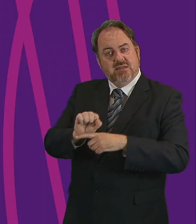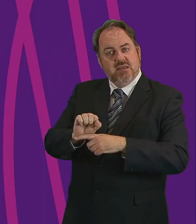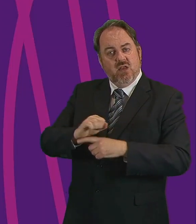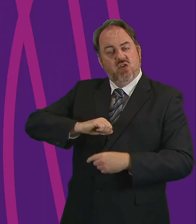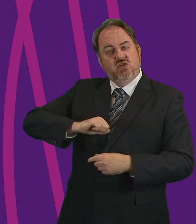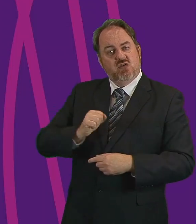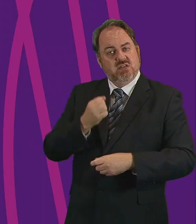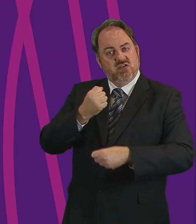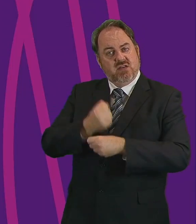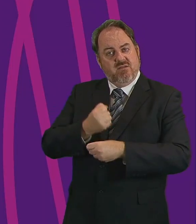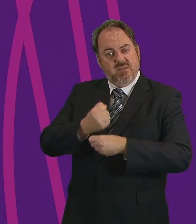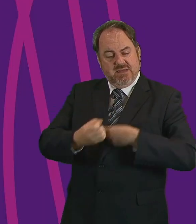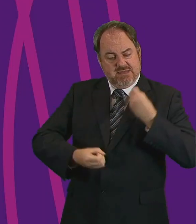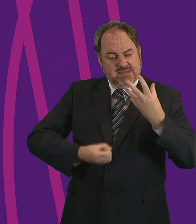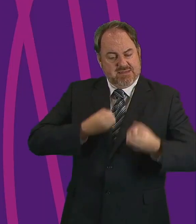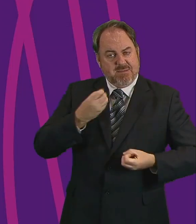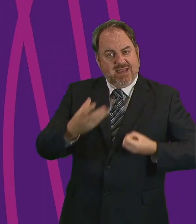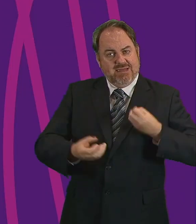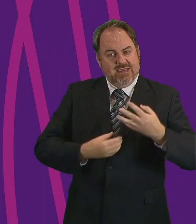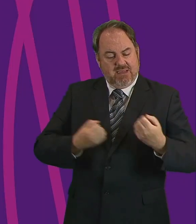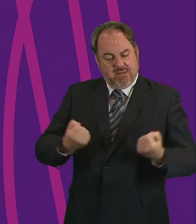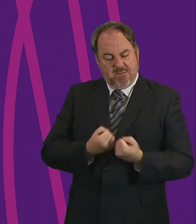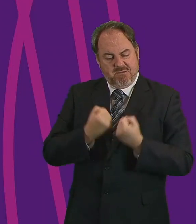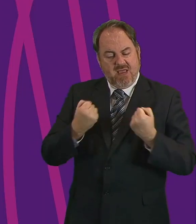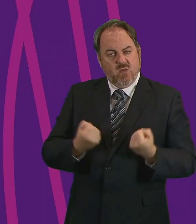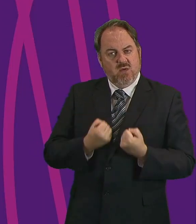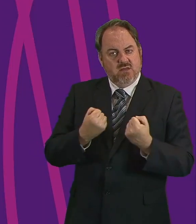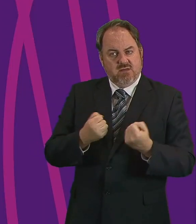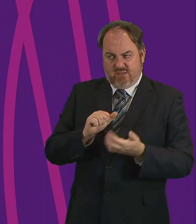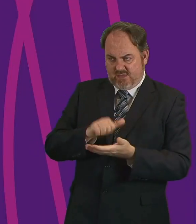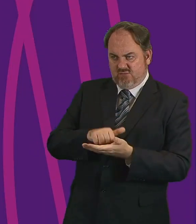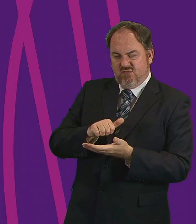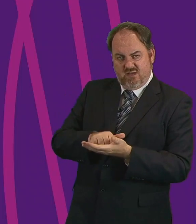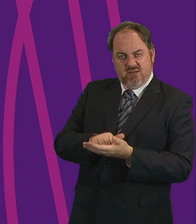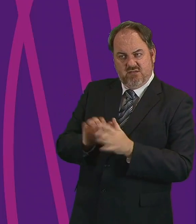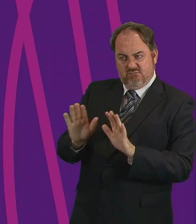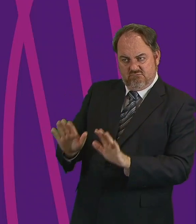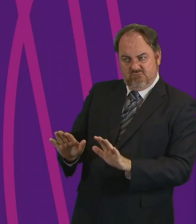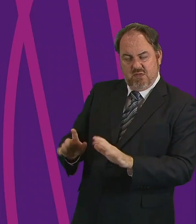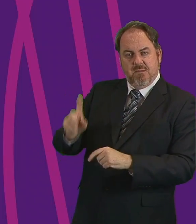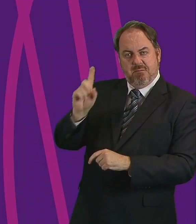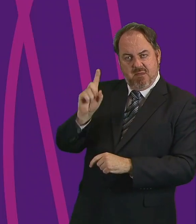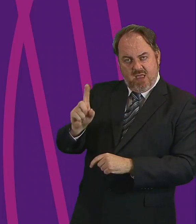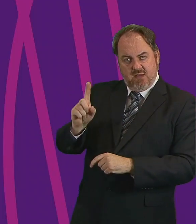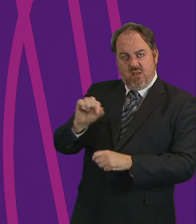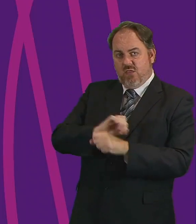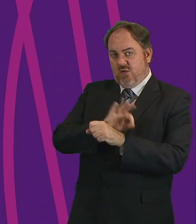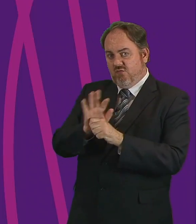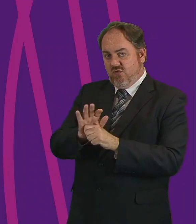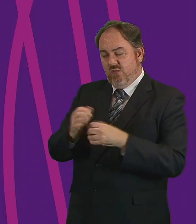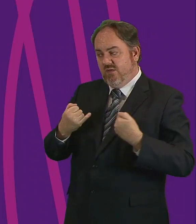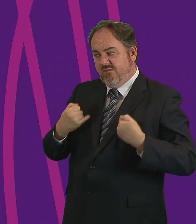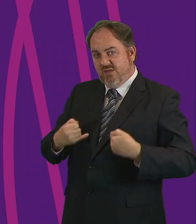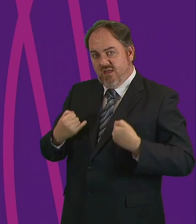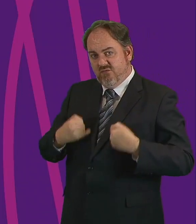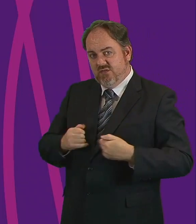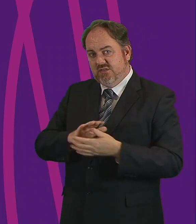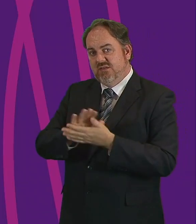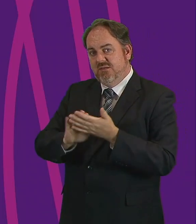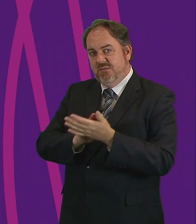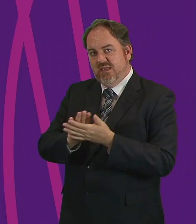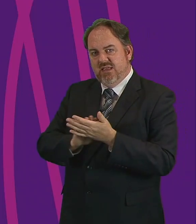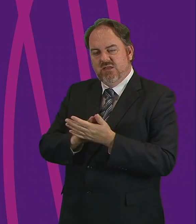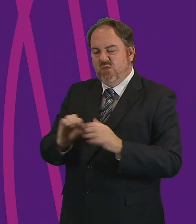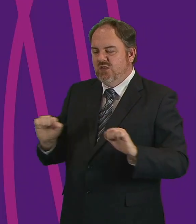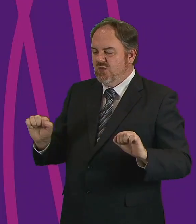the Scottish Government budget. However, what the COVID crisis has also demonstrated is that we do not have the